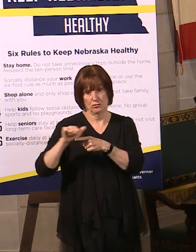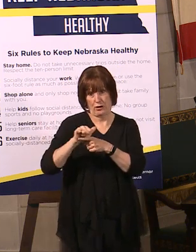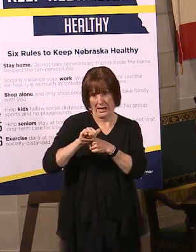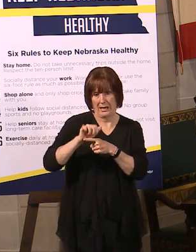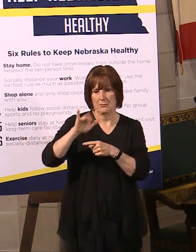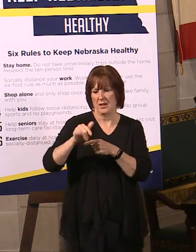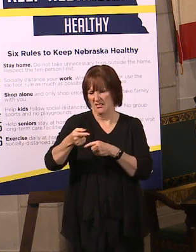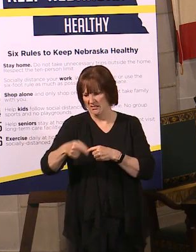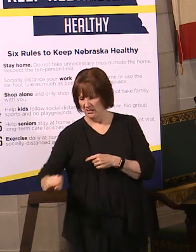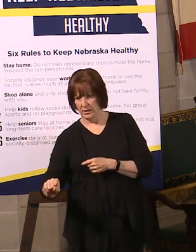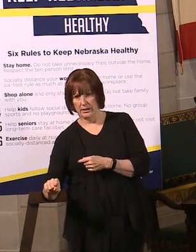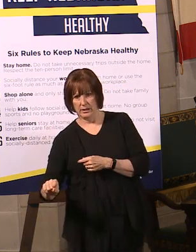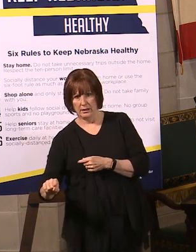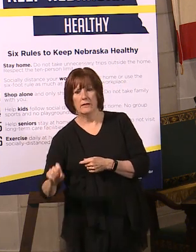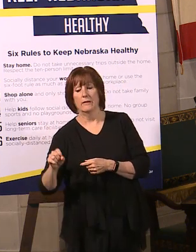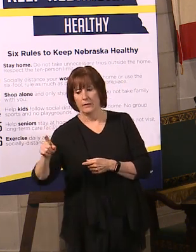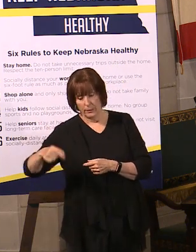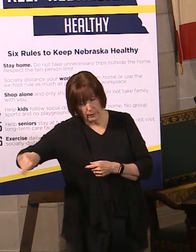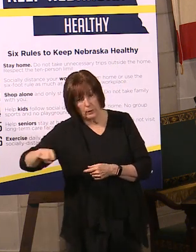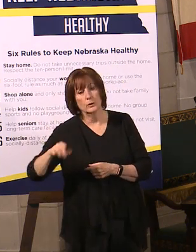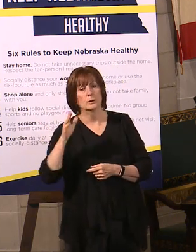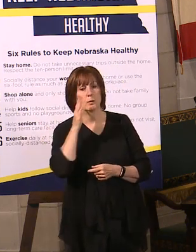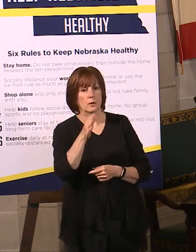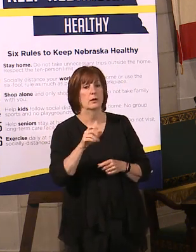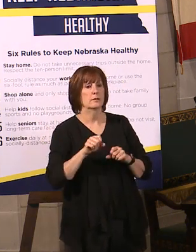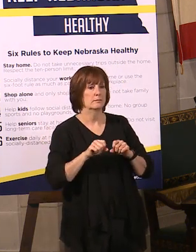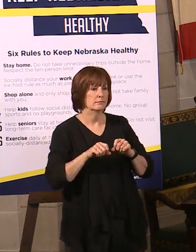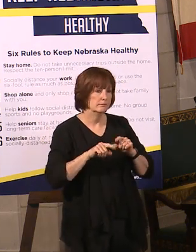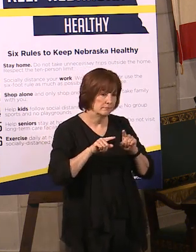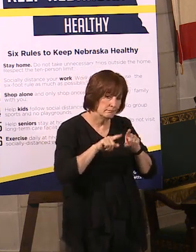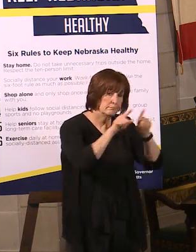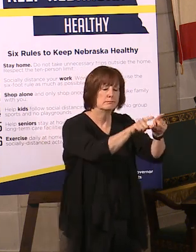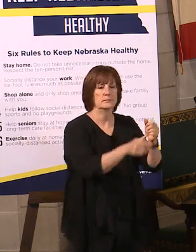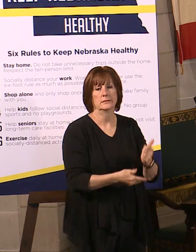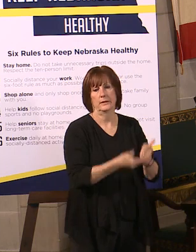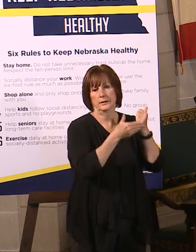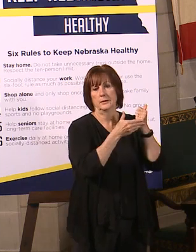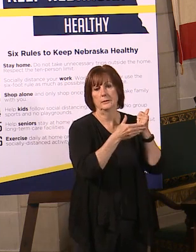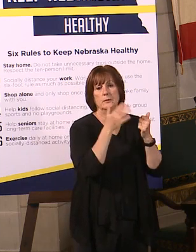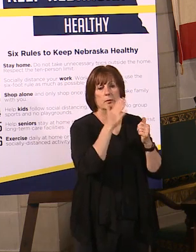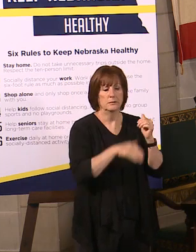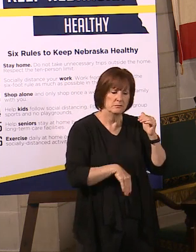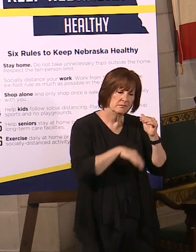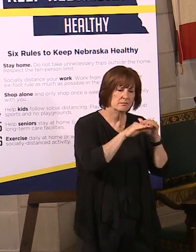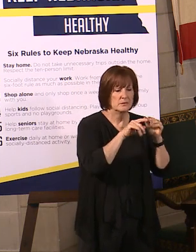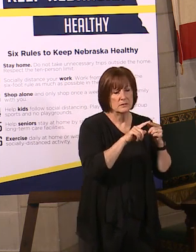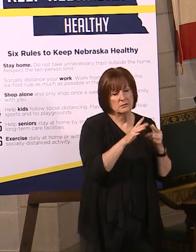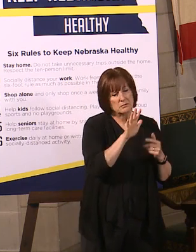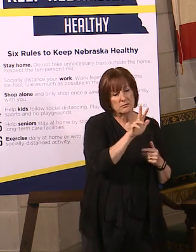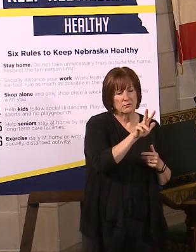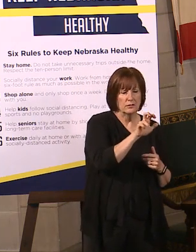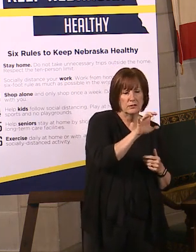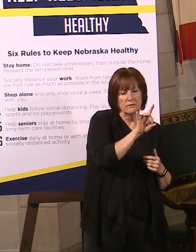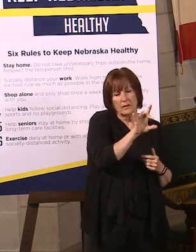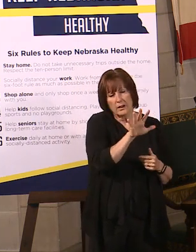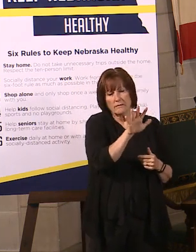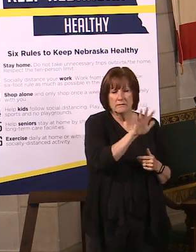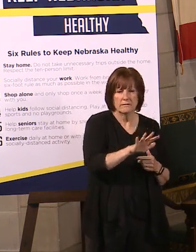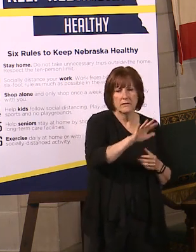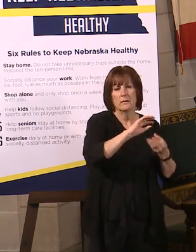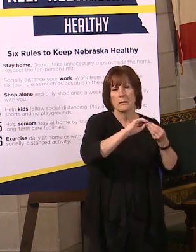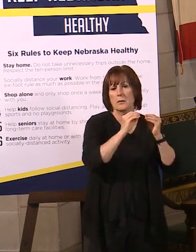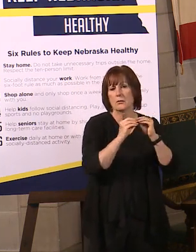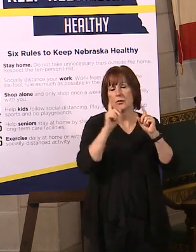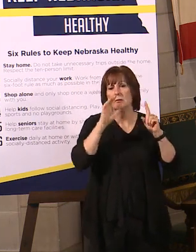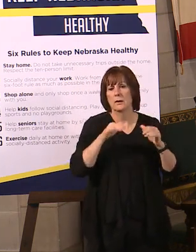next week. So then those folks will then be out there assisting. And that will bring us up to that 385 number or so that we expect